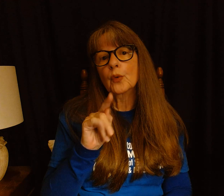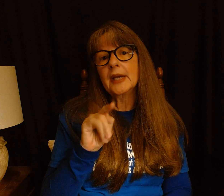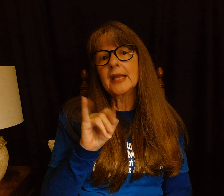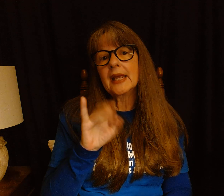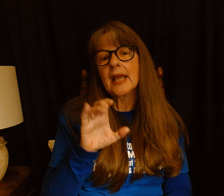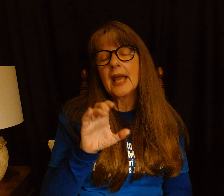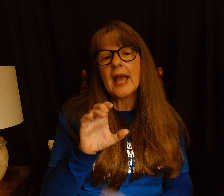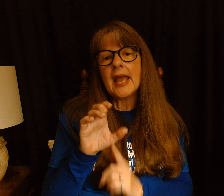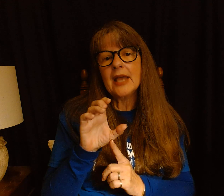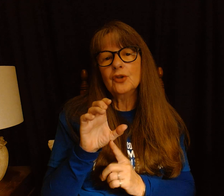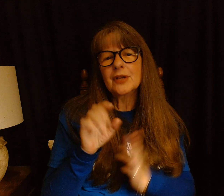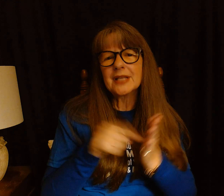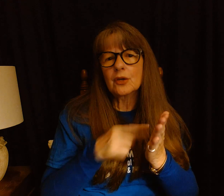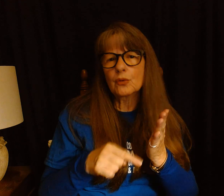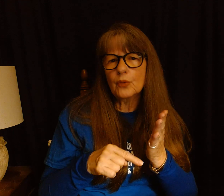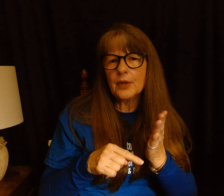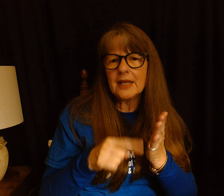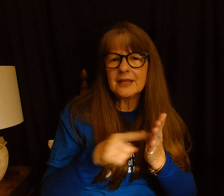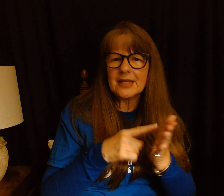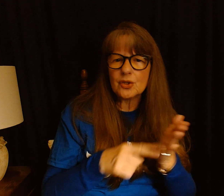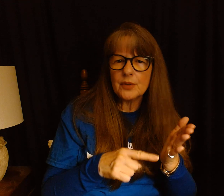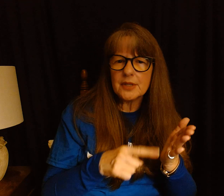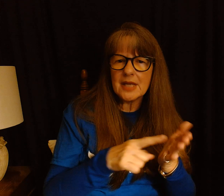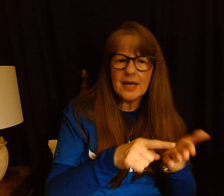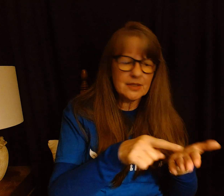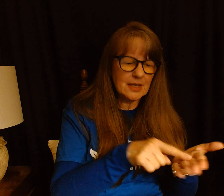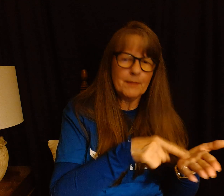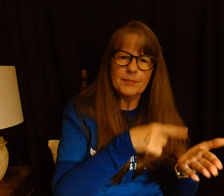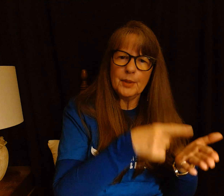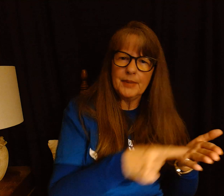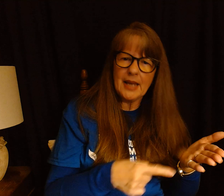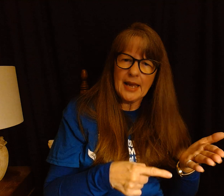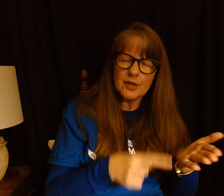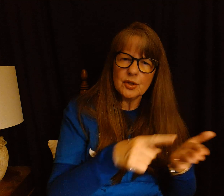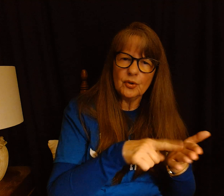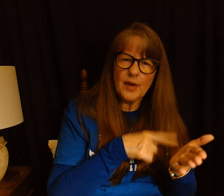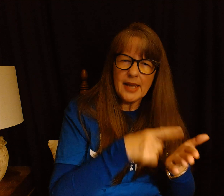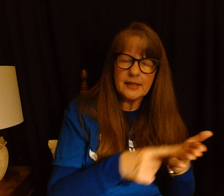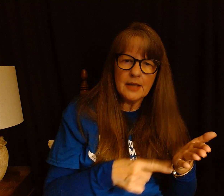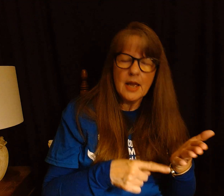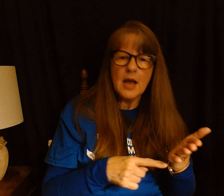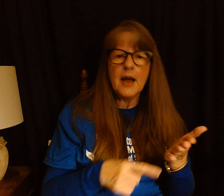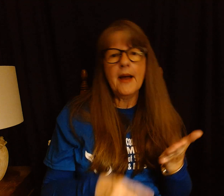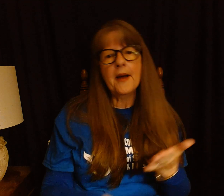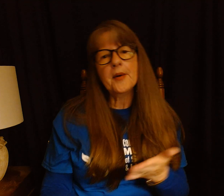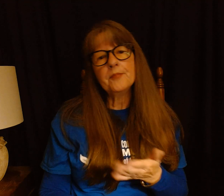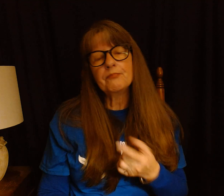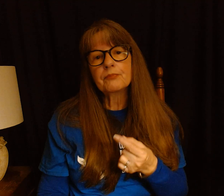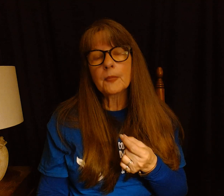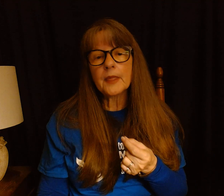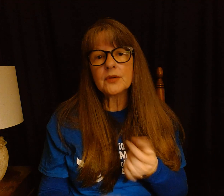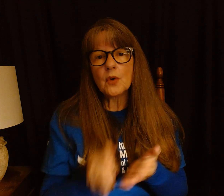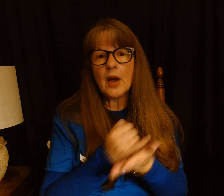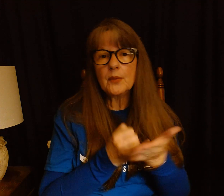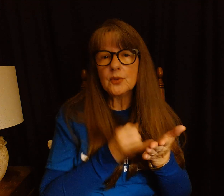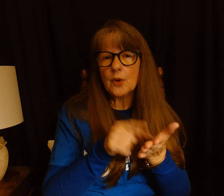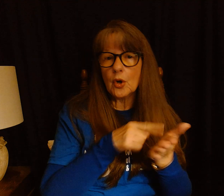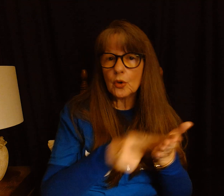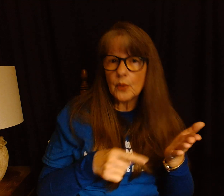critic. And you could say critic because that's criticized. I put a big X on your hand. So I would do an art critic because they